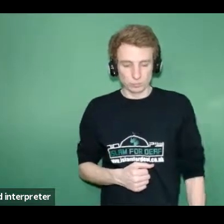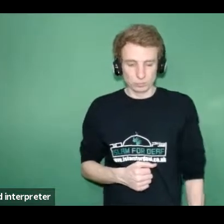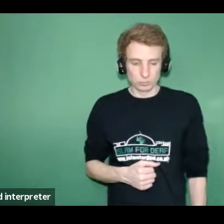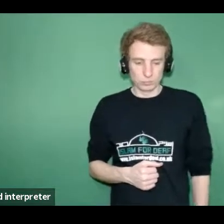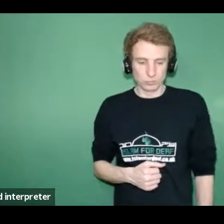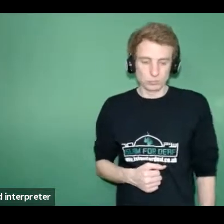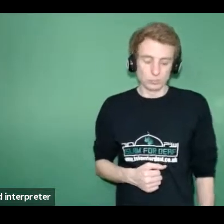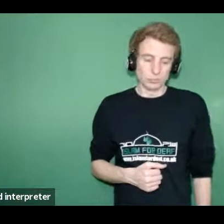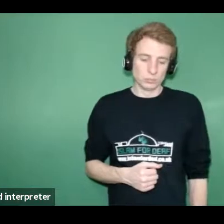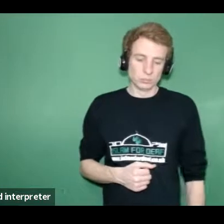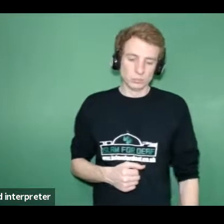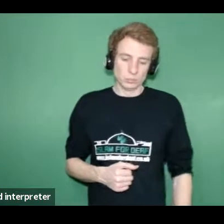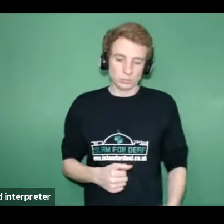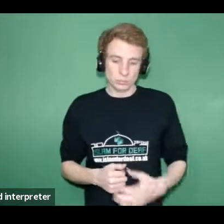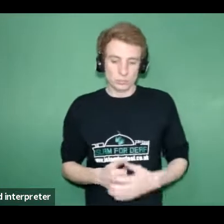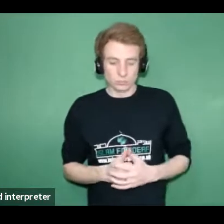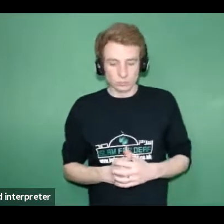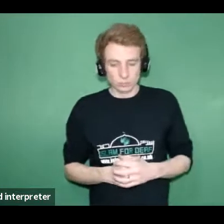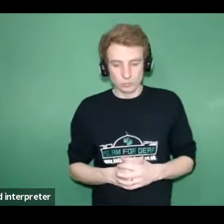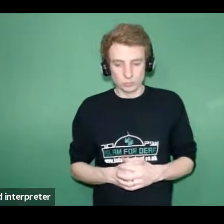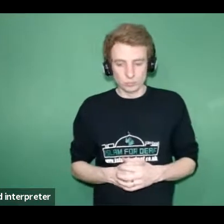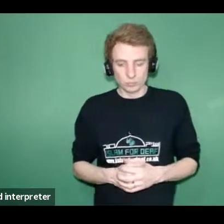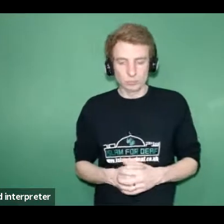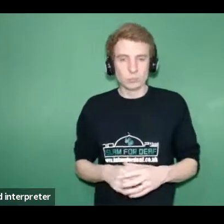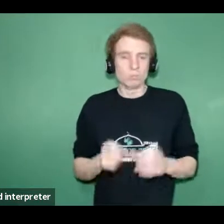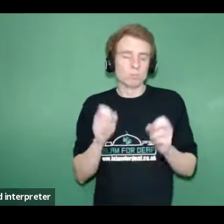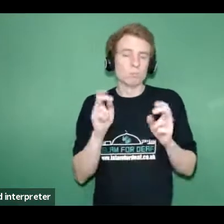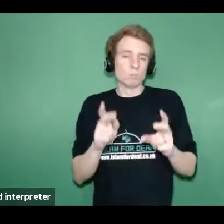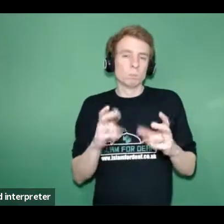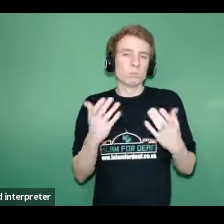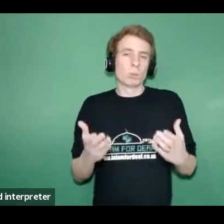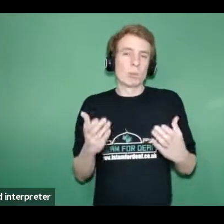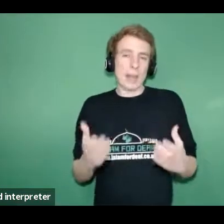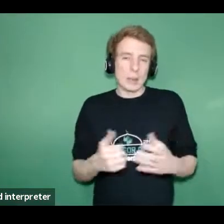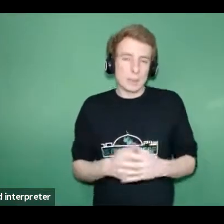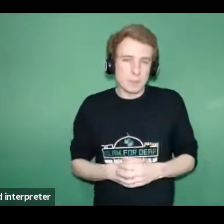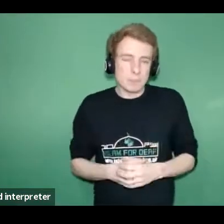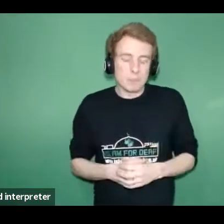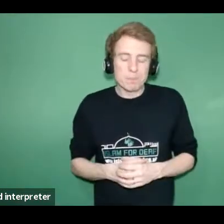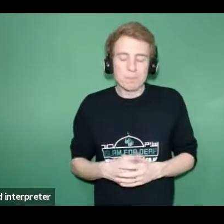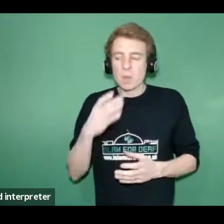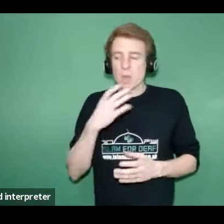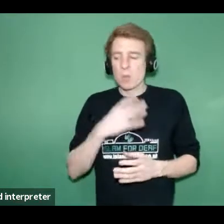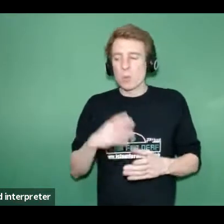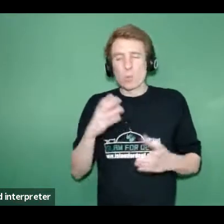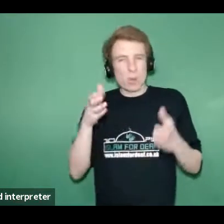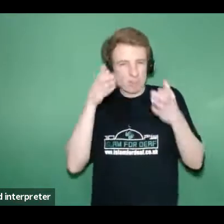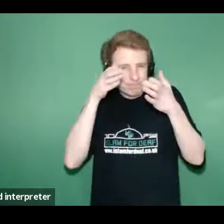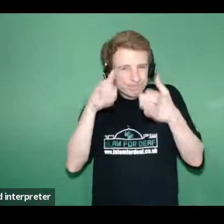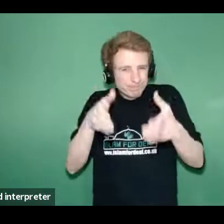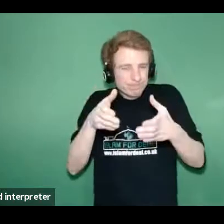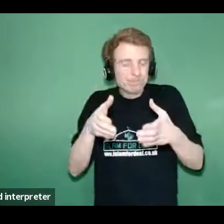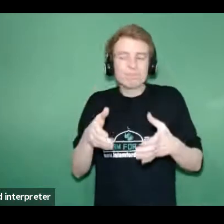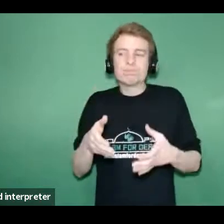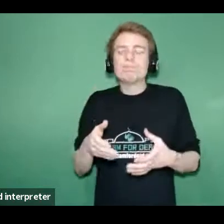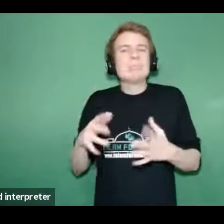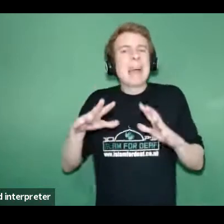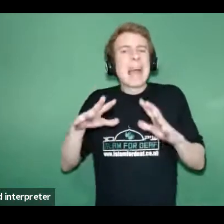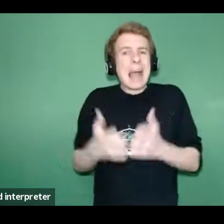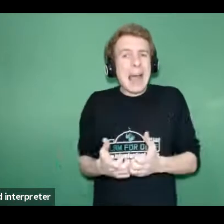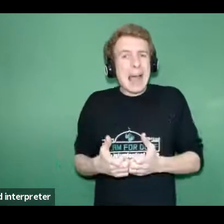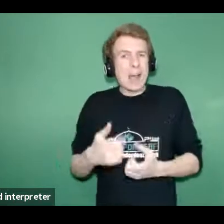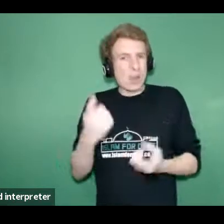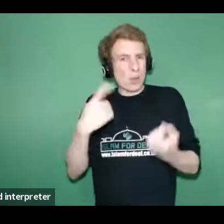at now is the actions and the steps that we should take in order that we can increase our faith during the month of